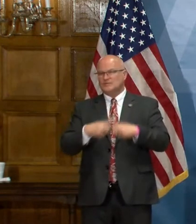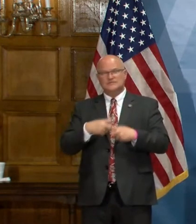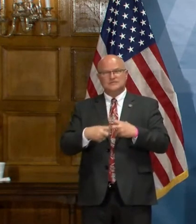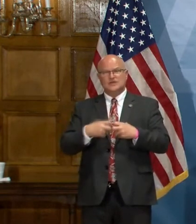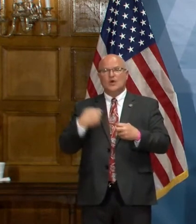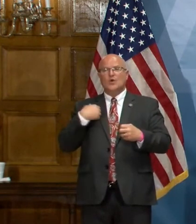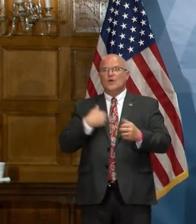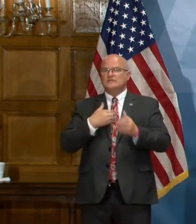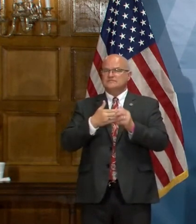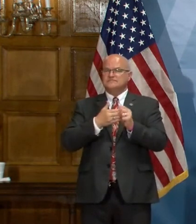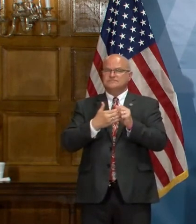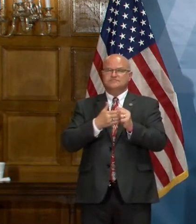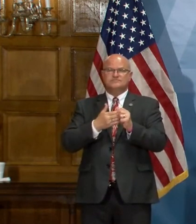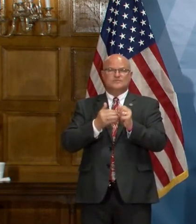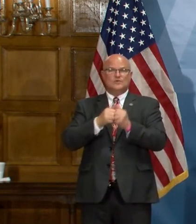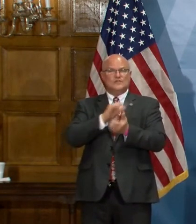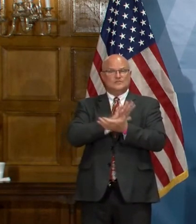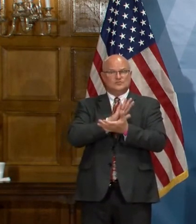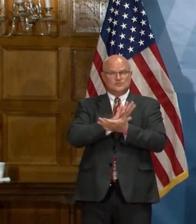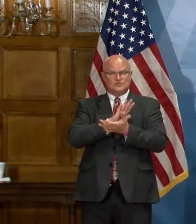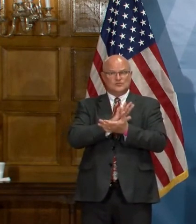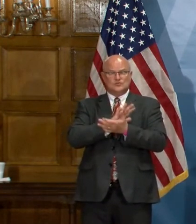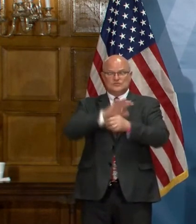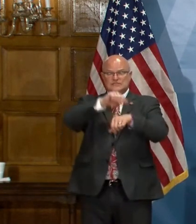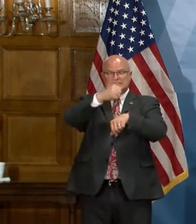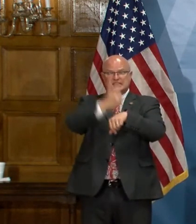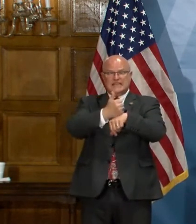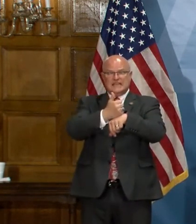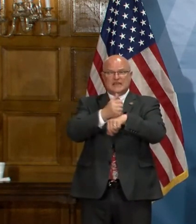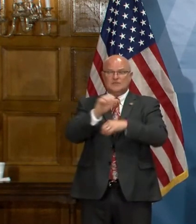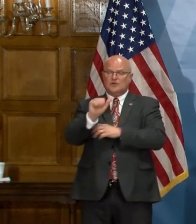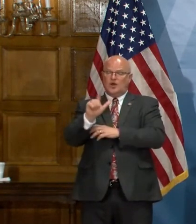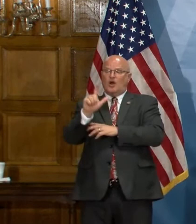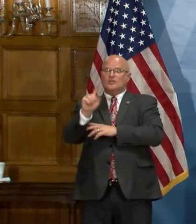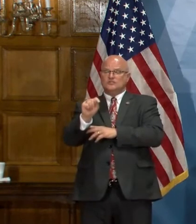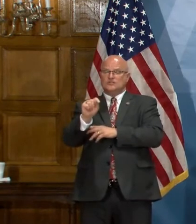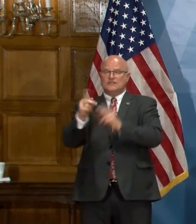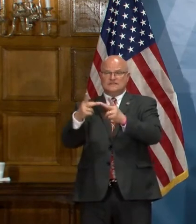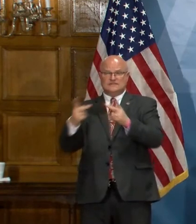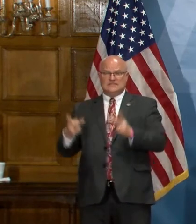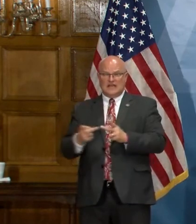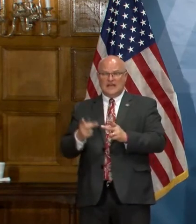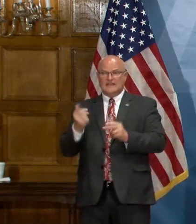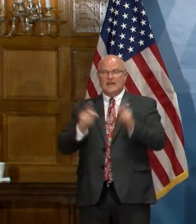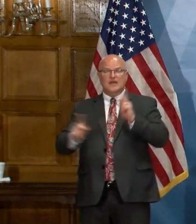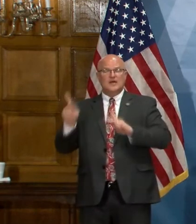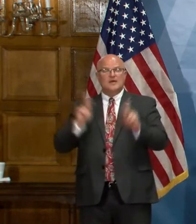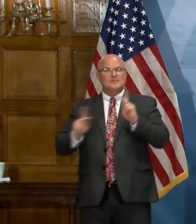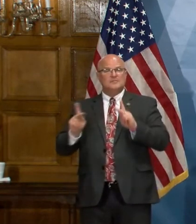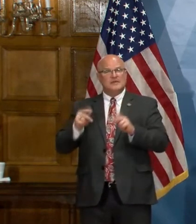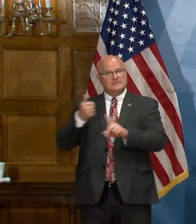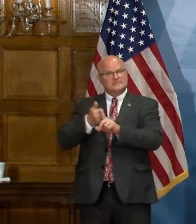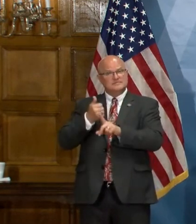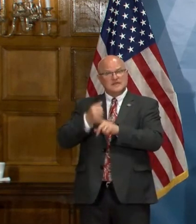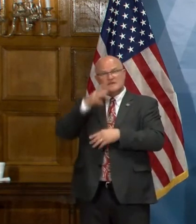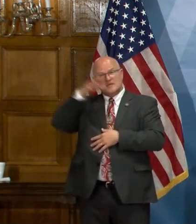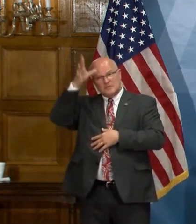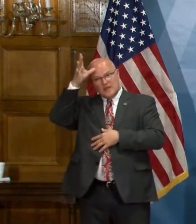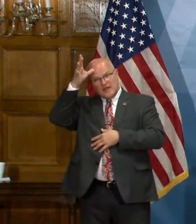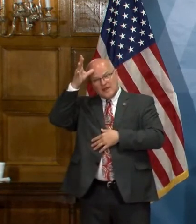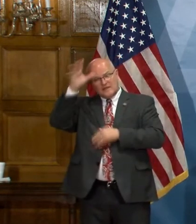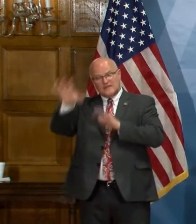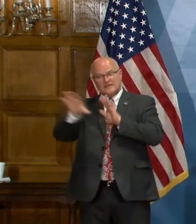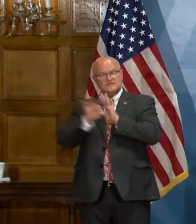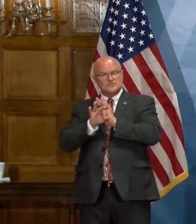been very flexible with our schools in setting up alternative sites so that anyone who, parent that may